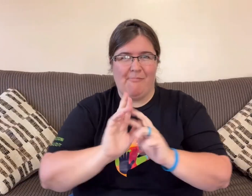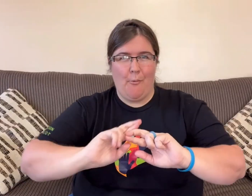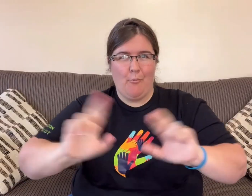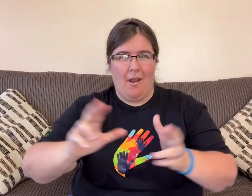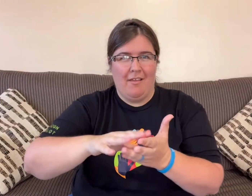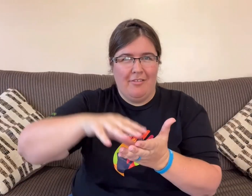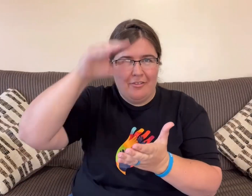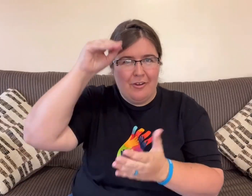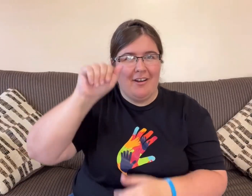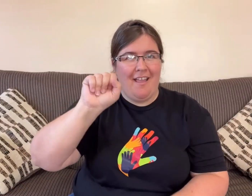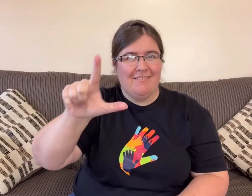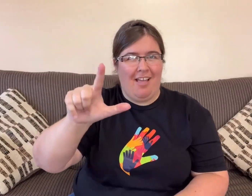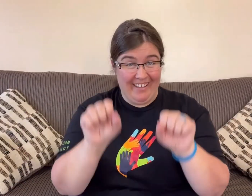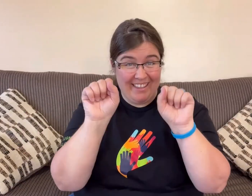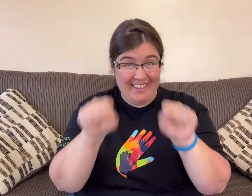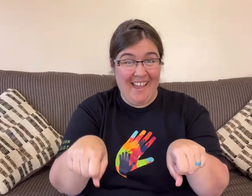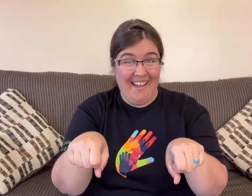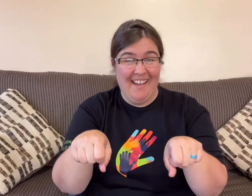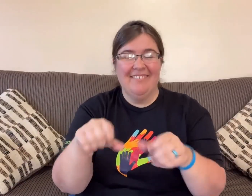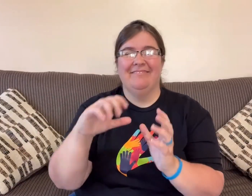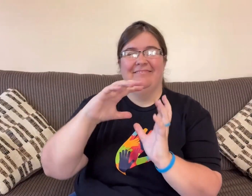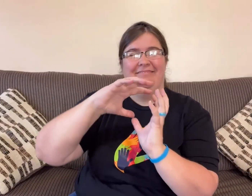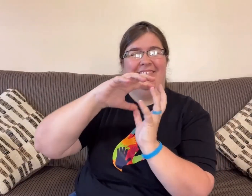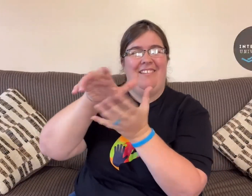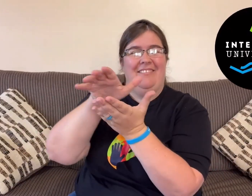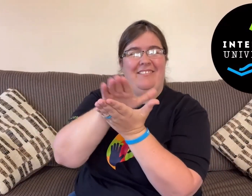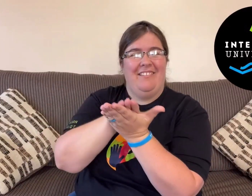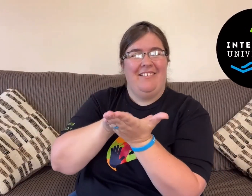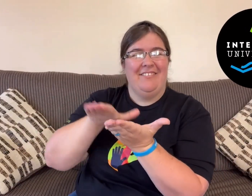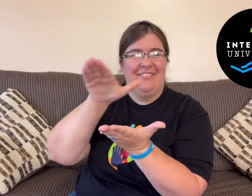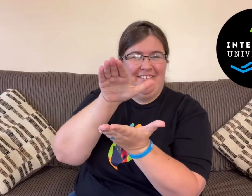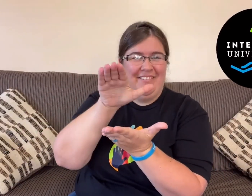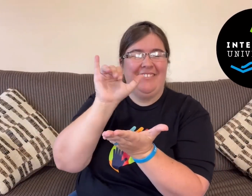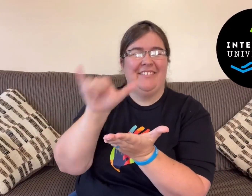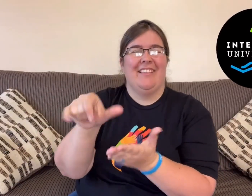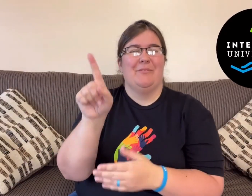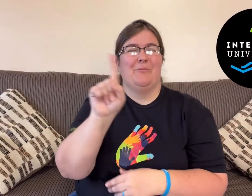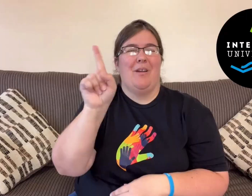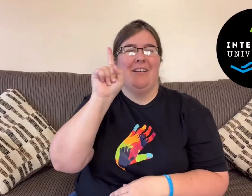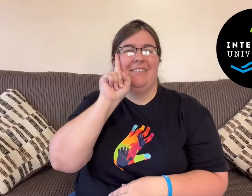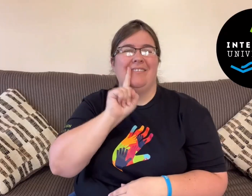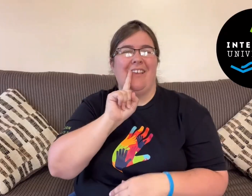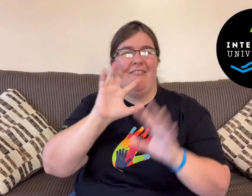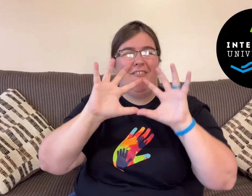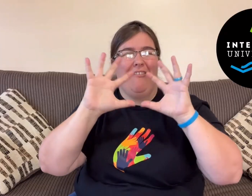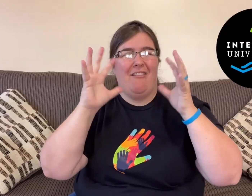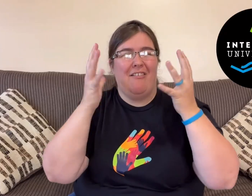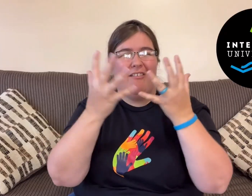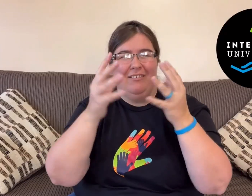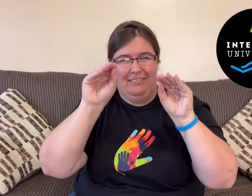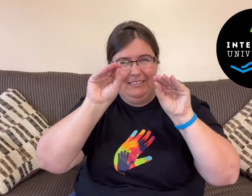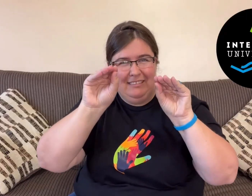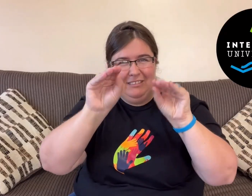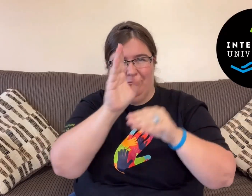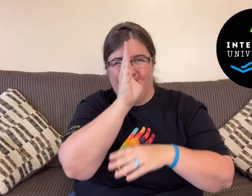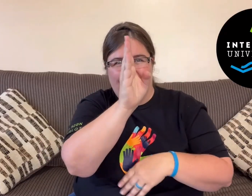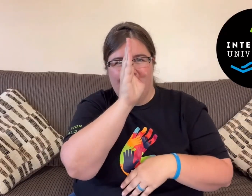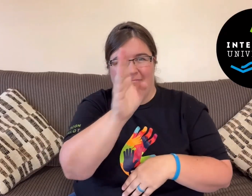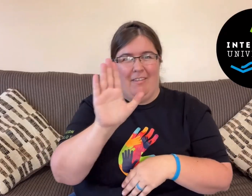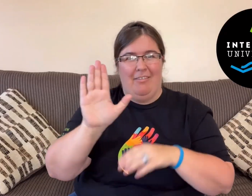more ASL, you can with InterSign University. And that's where teachers from around the world teach their individual sign